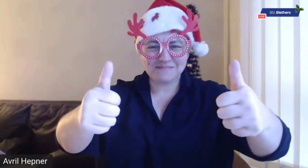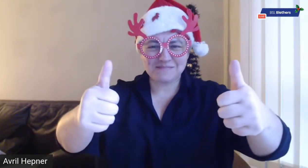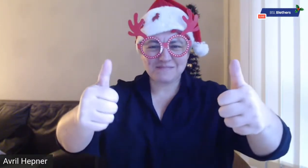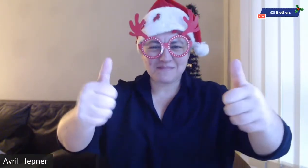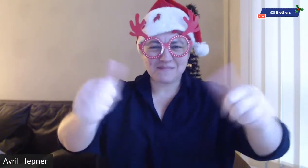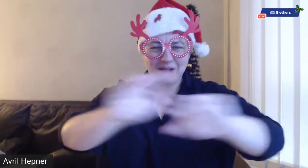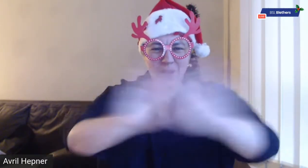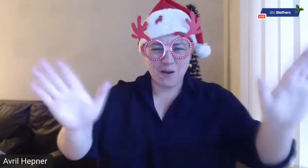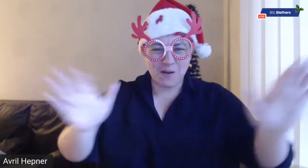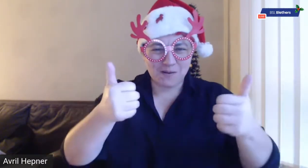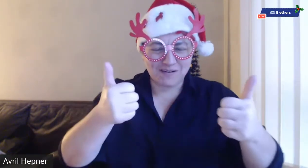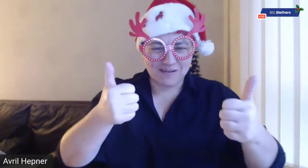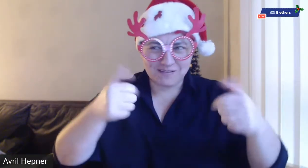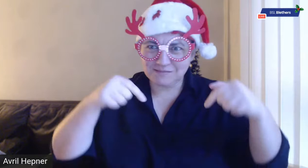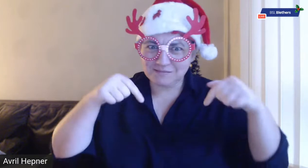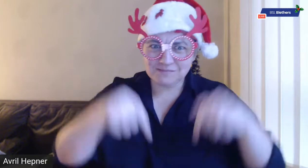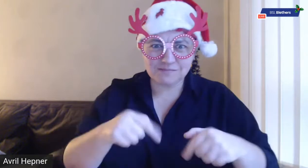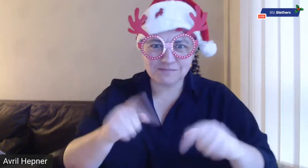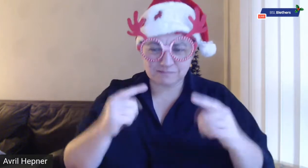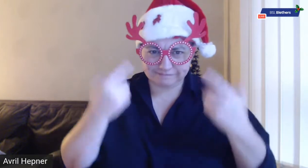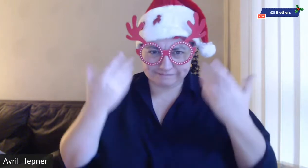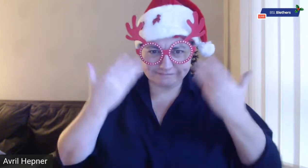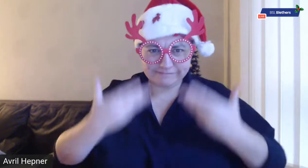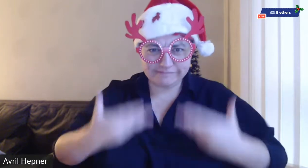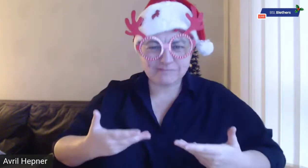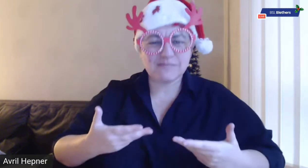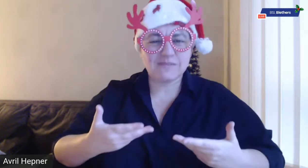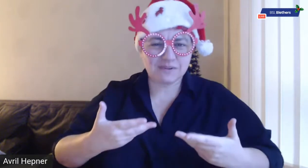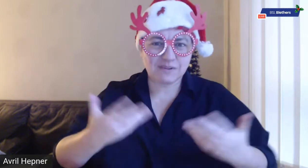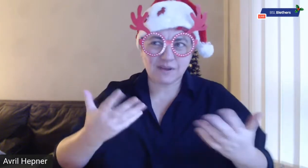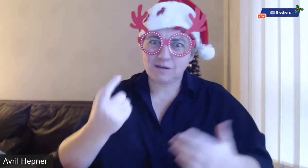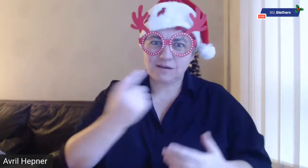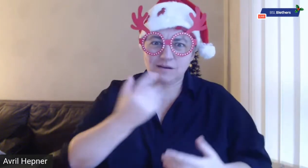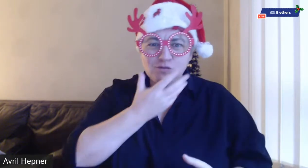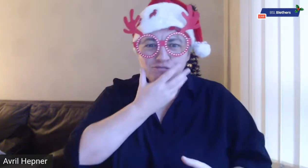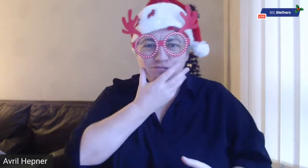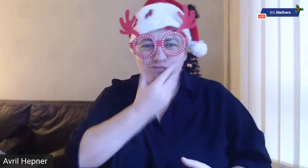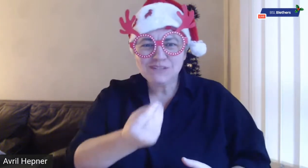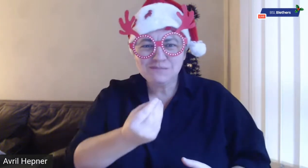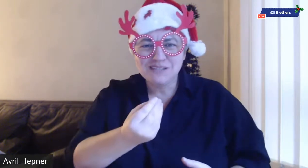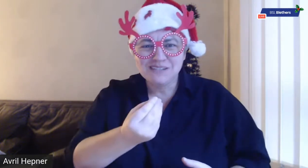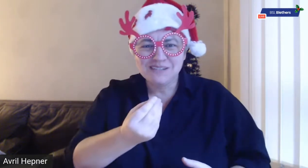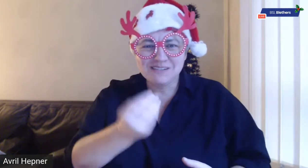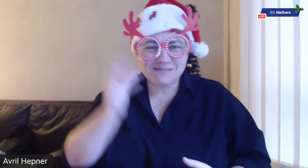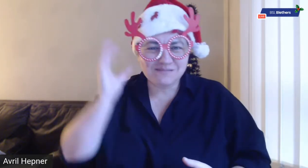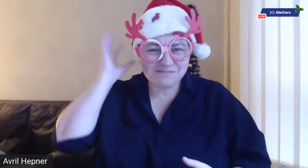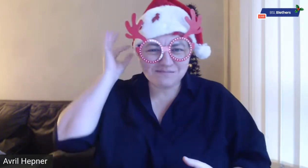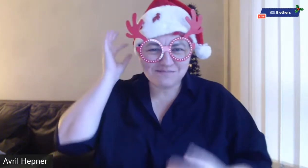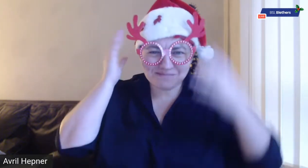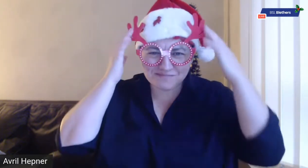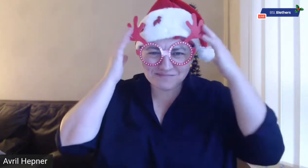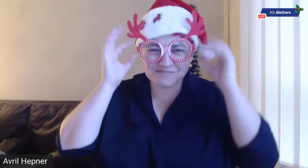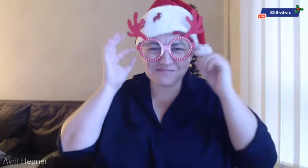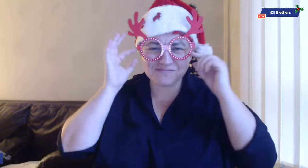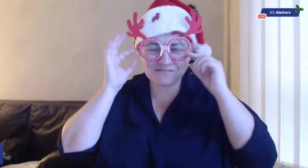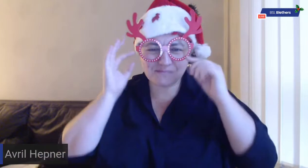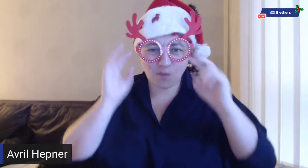Hello. Hello, hello, hello. As you can see, we've gone rather festive.